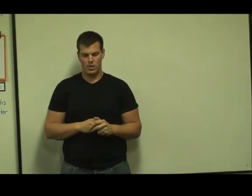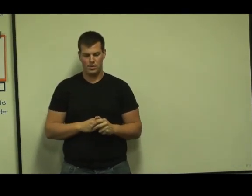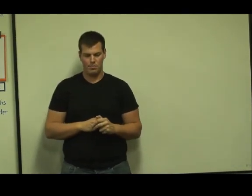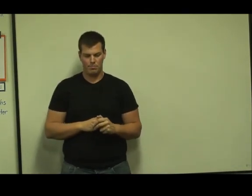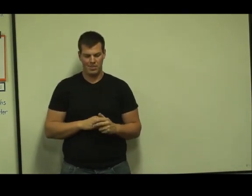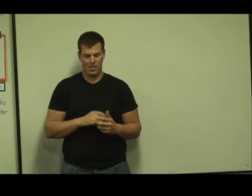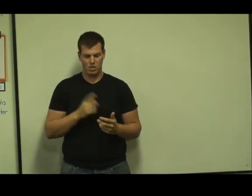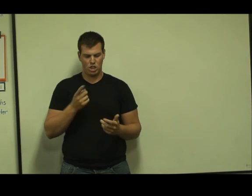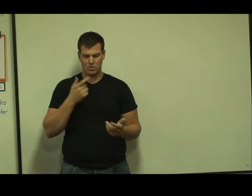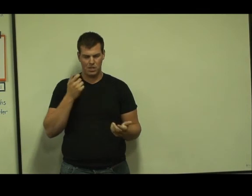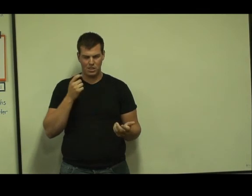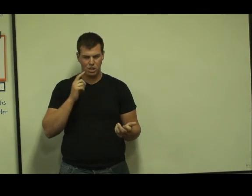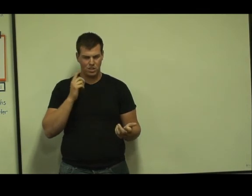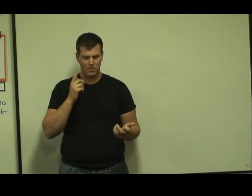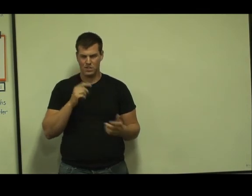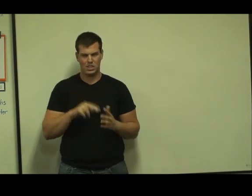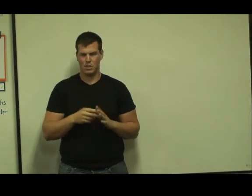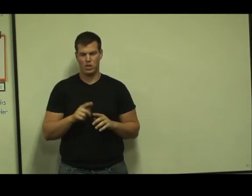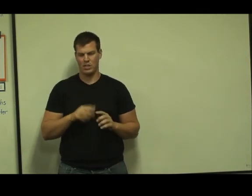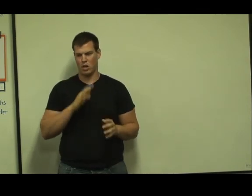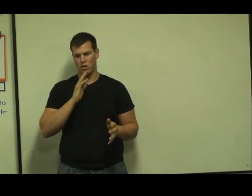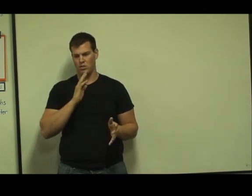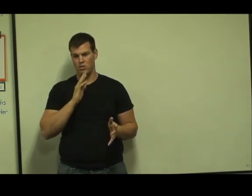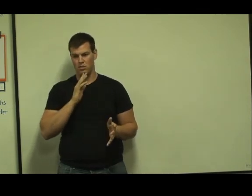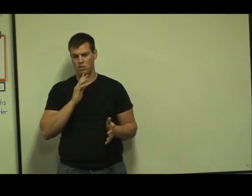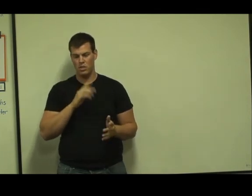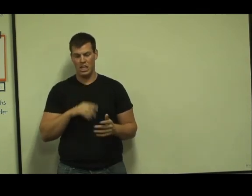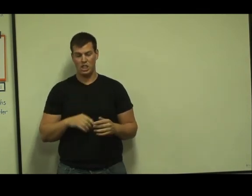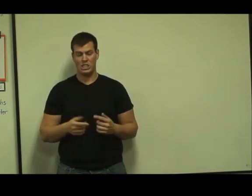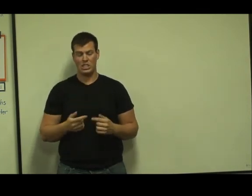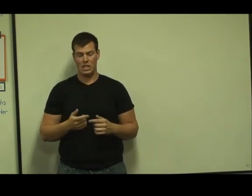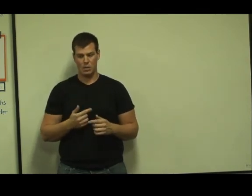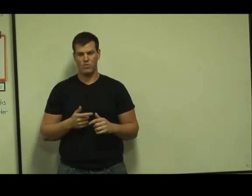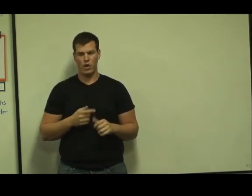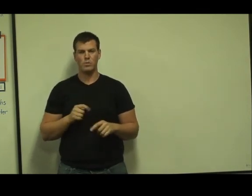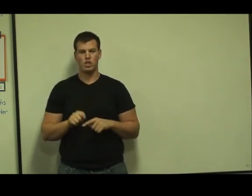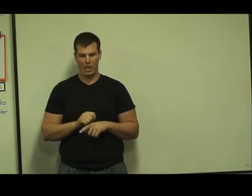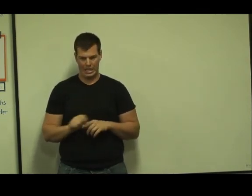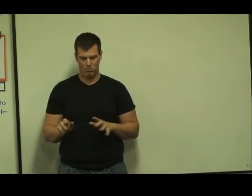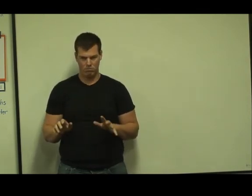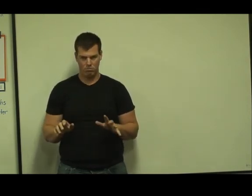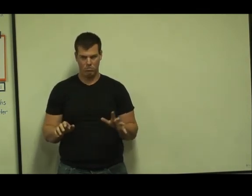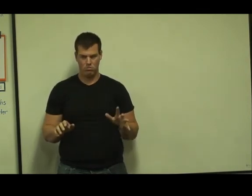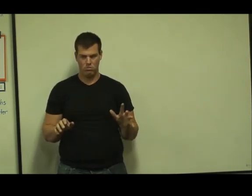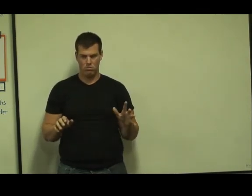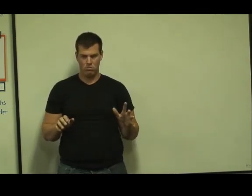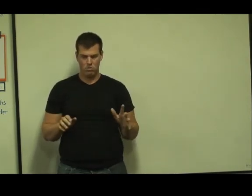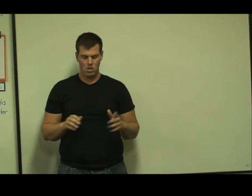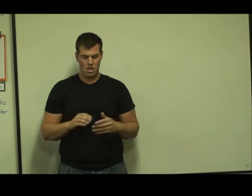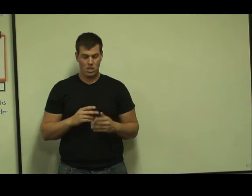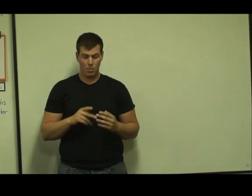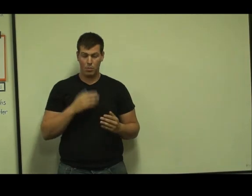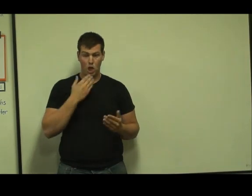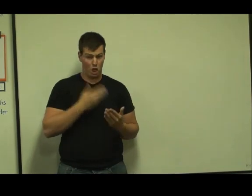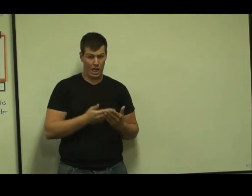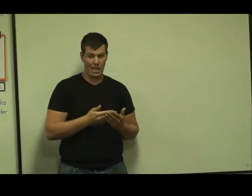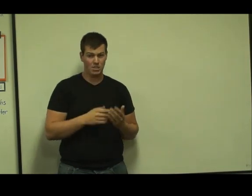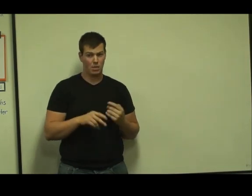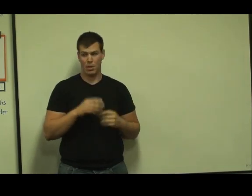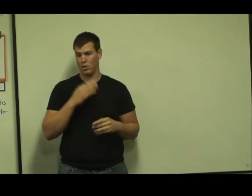So, yeah, check because you don't doesn't mean you can talk. You come from training. The people are good at it, the people are